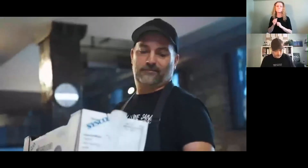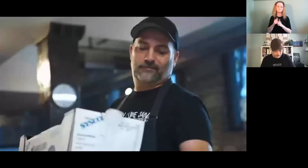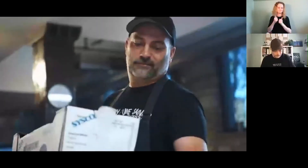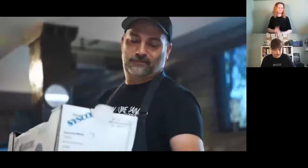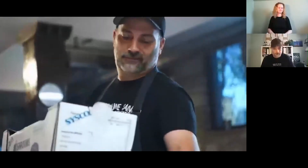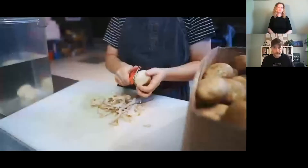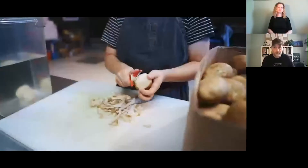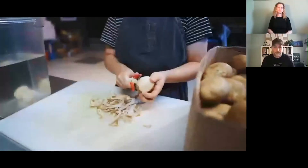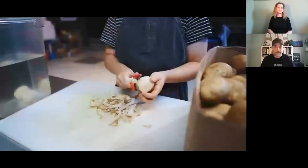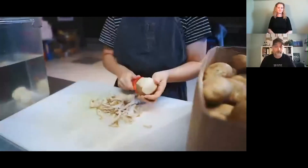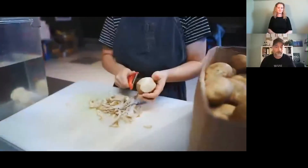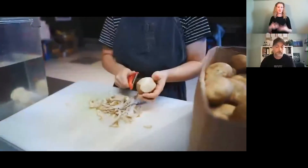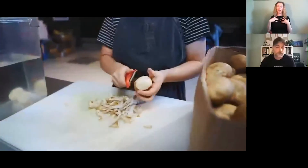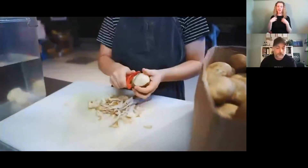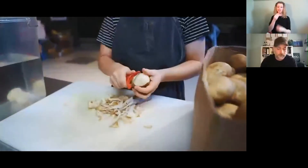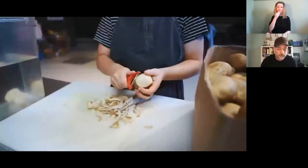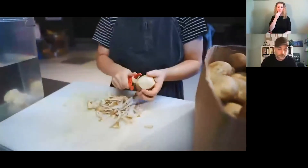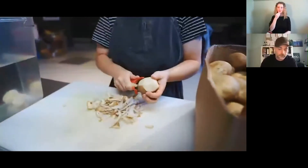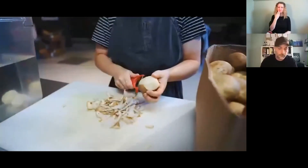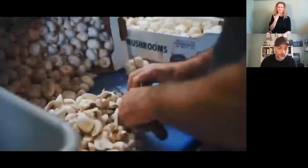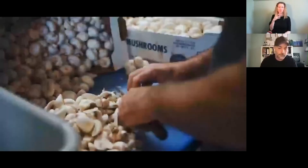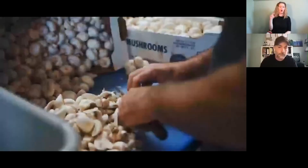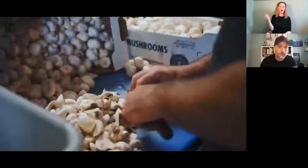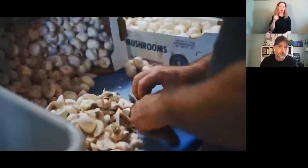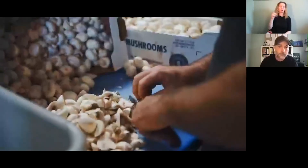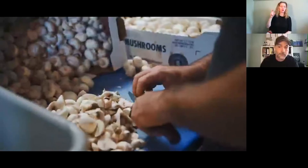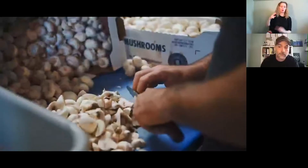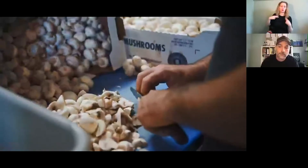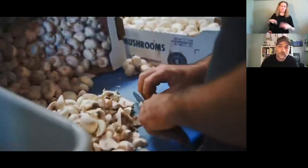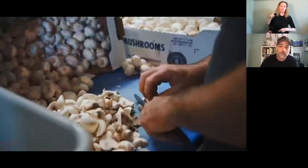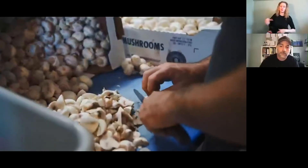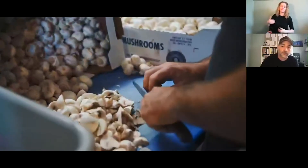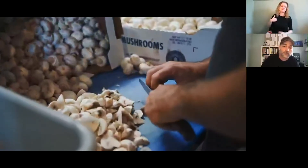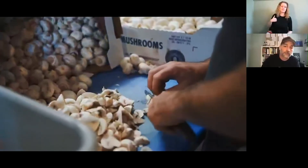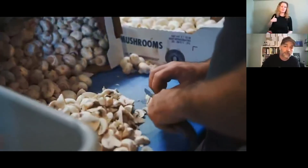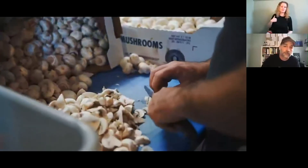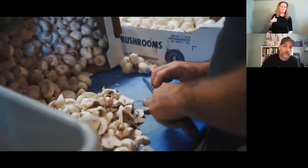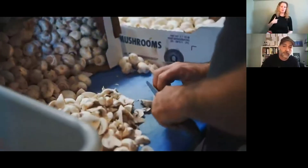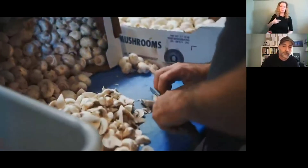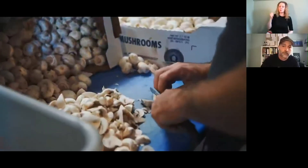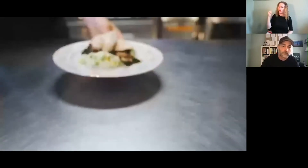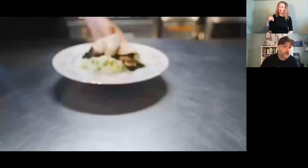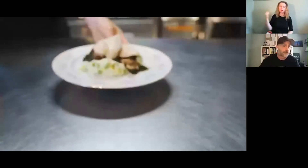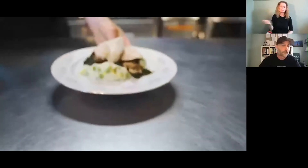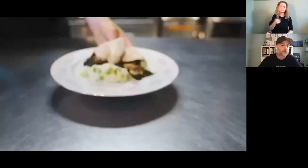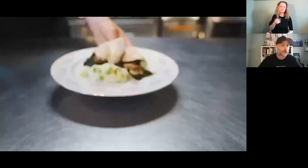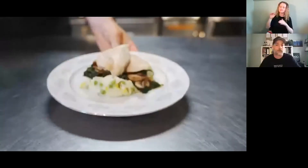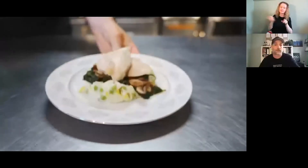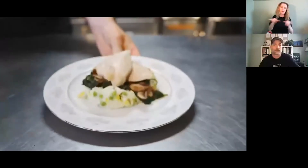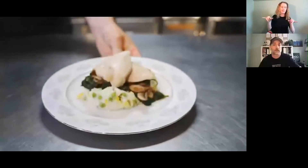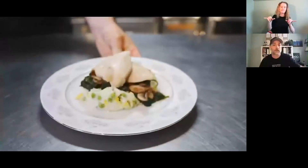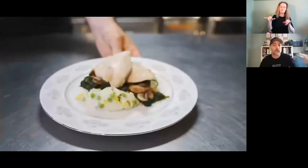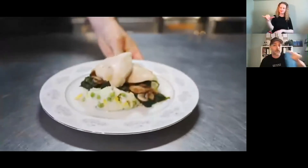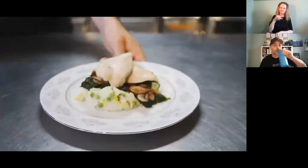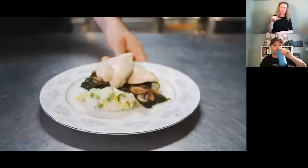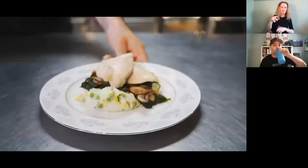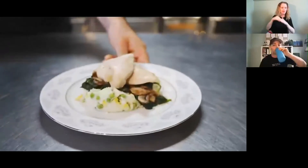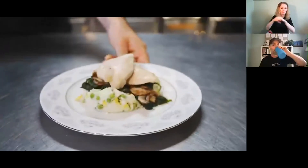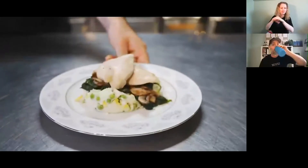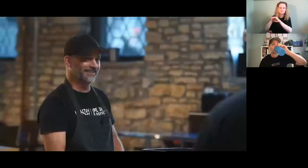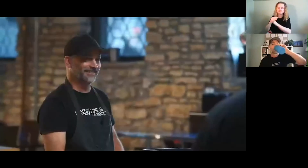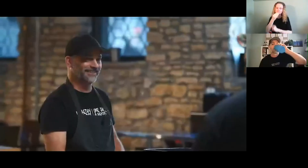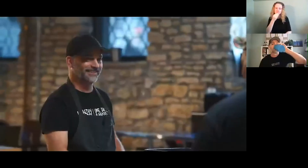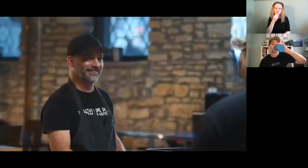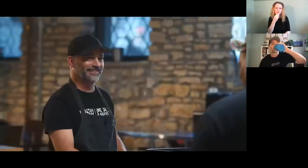Healthy food is a basic human right. There's no reason why we all shouldn't have access to the same food. Once you have a good meal, once you feel